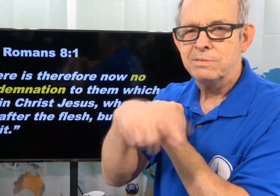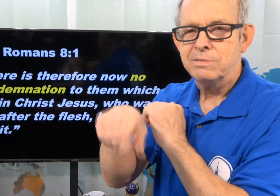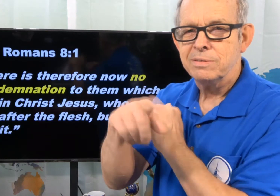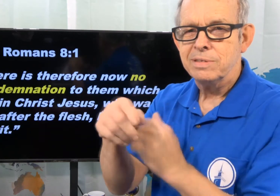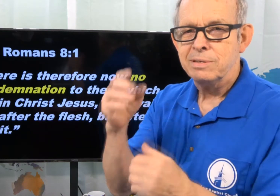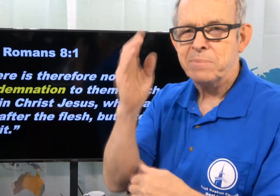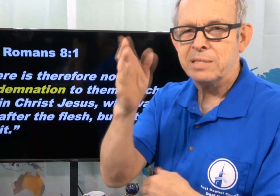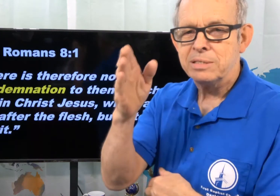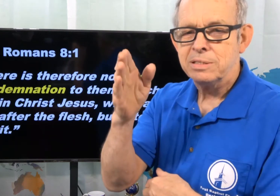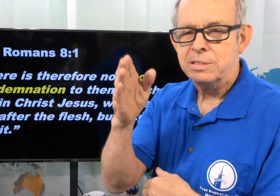Men